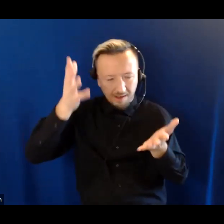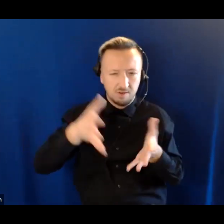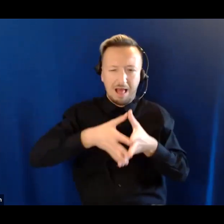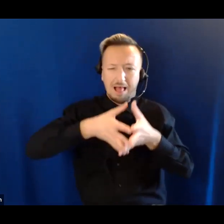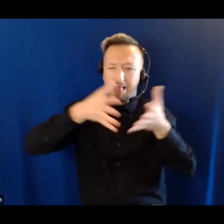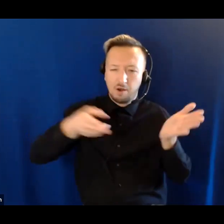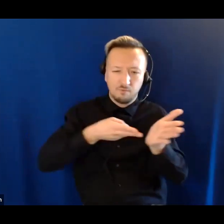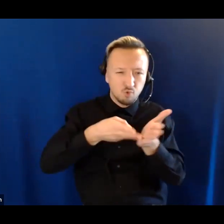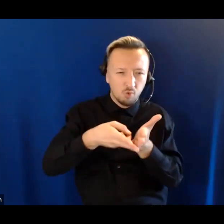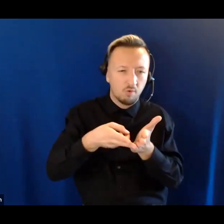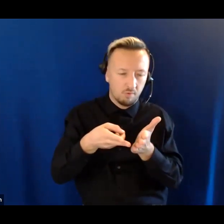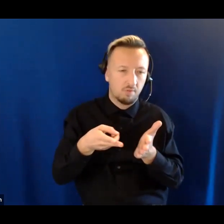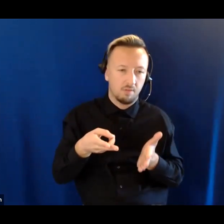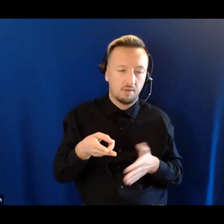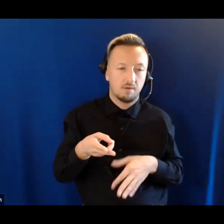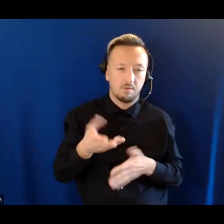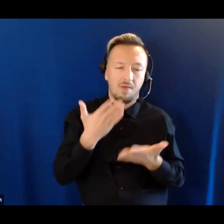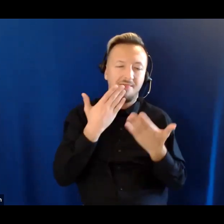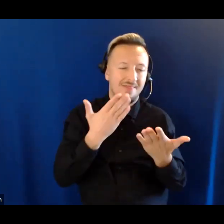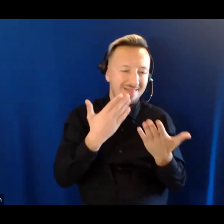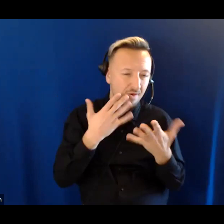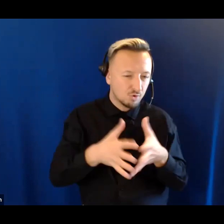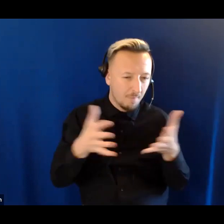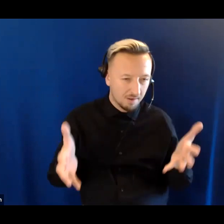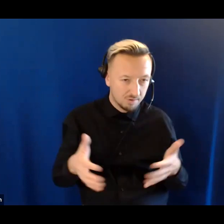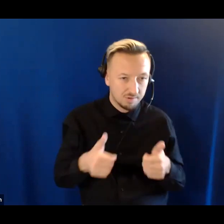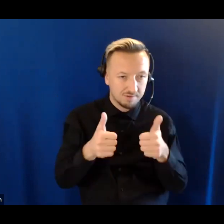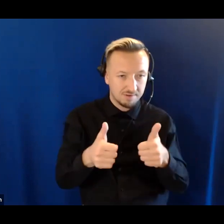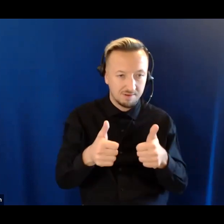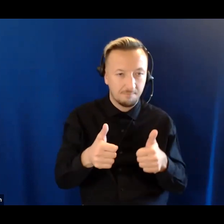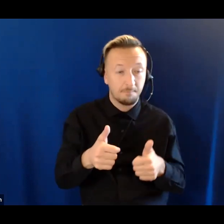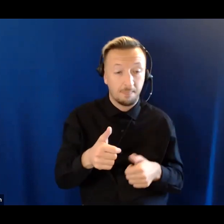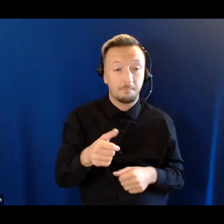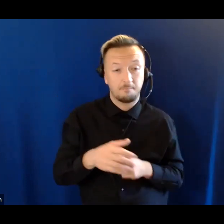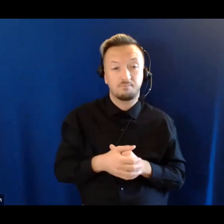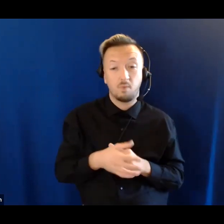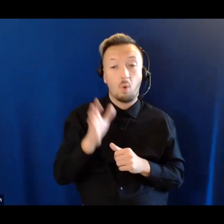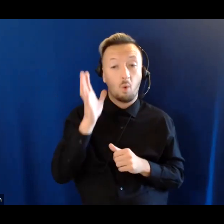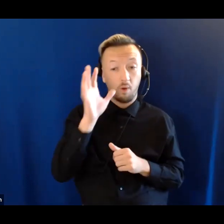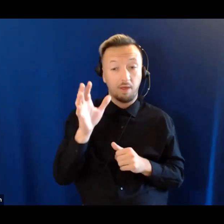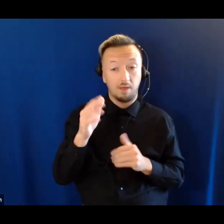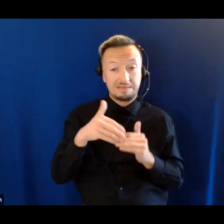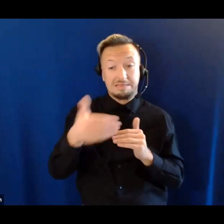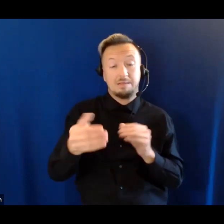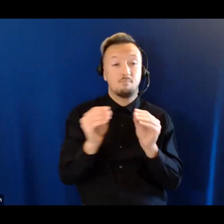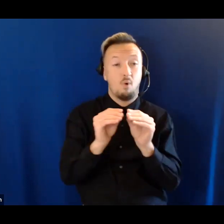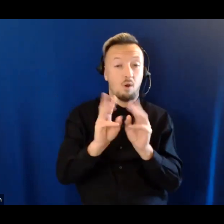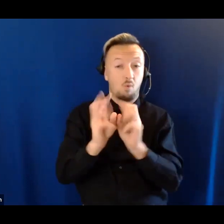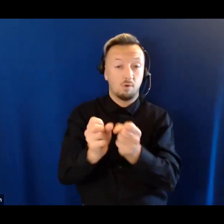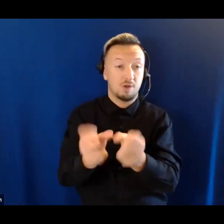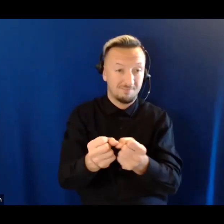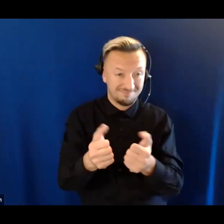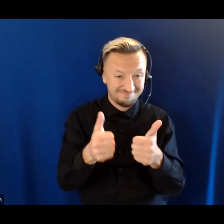that were dropped in the last hour. So thank you all so much. And we will be continuing on with the session as we go on today.